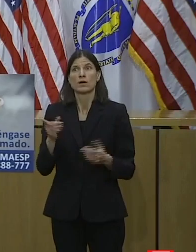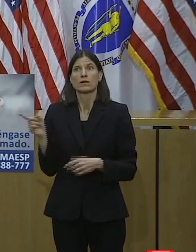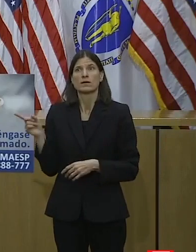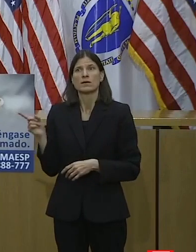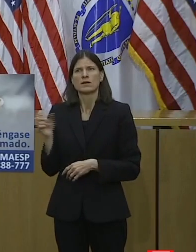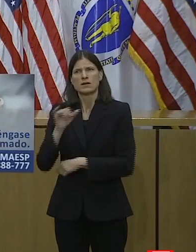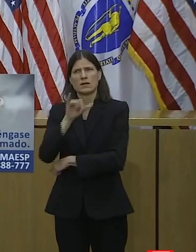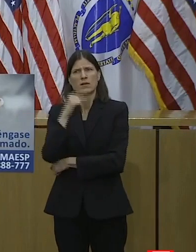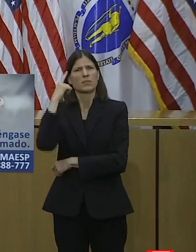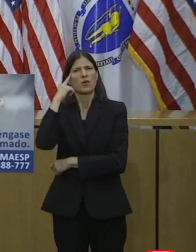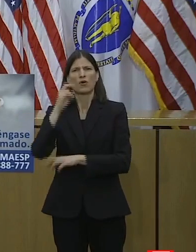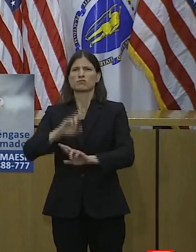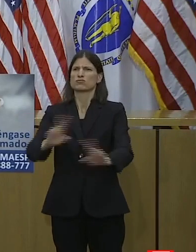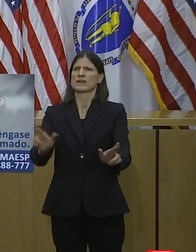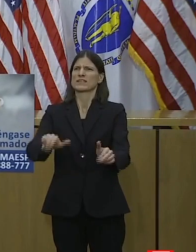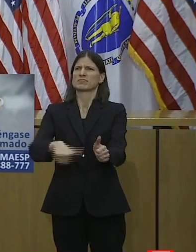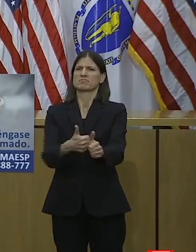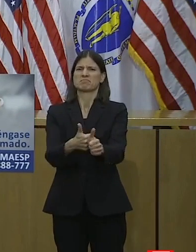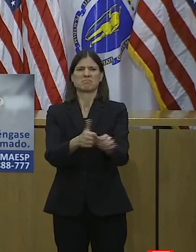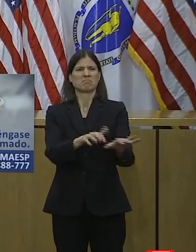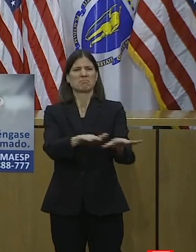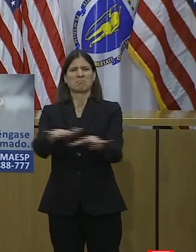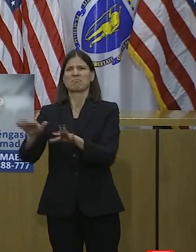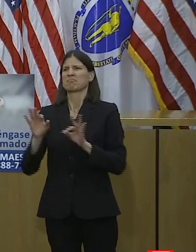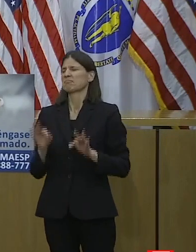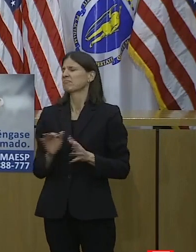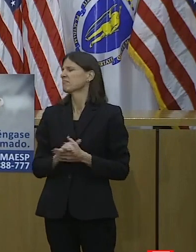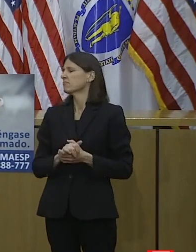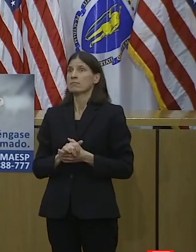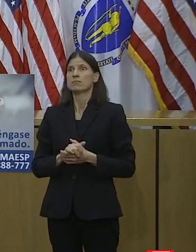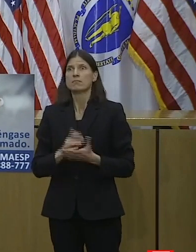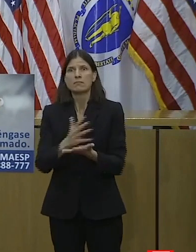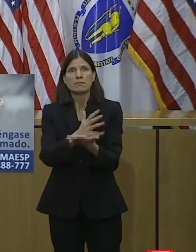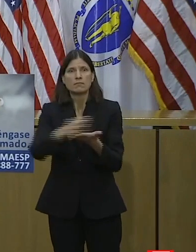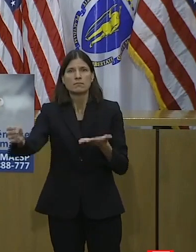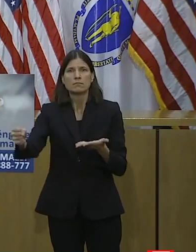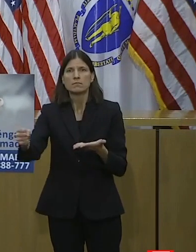it becomes enormously difficult. And